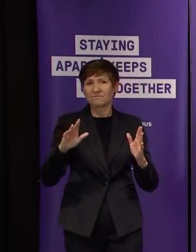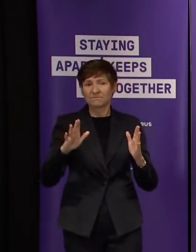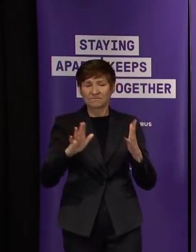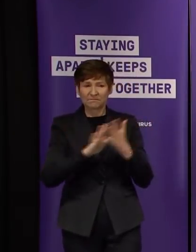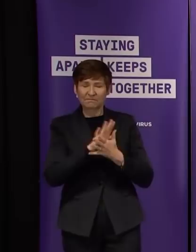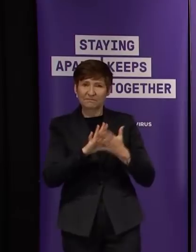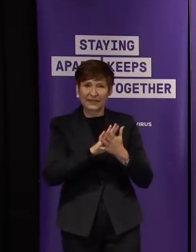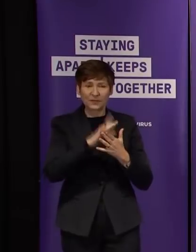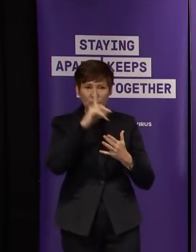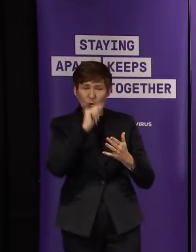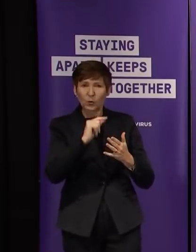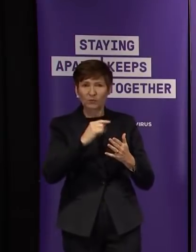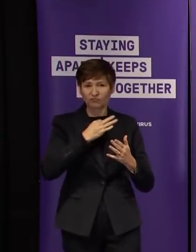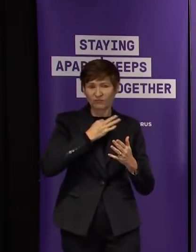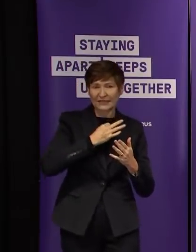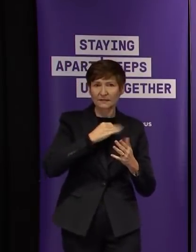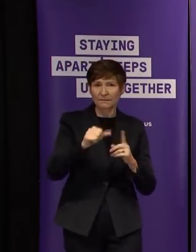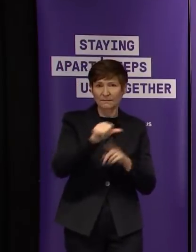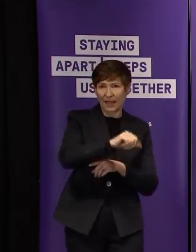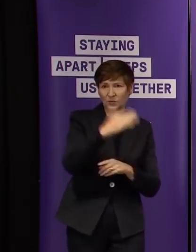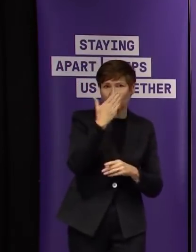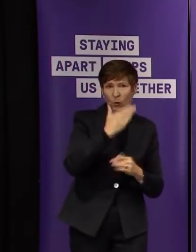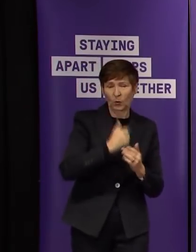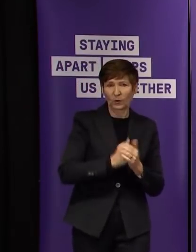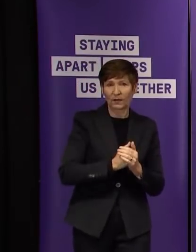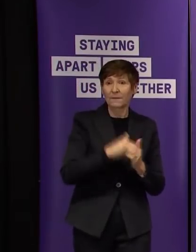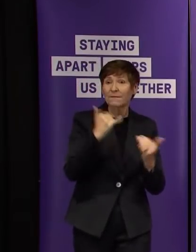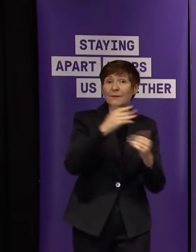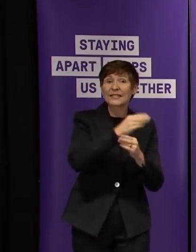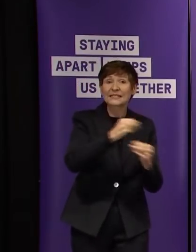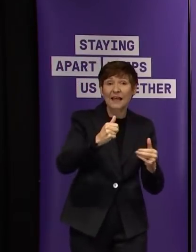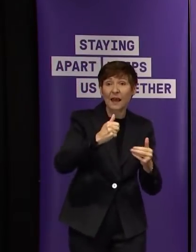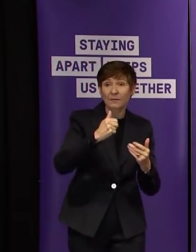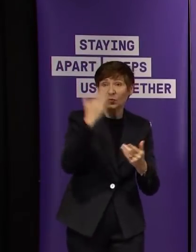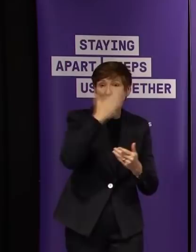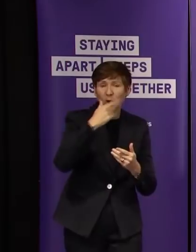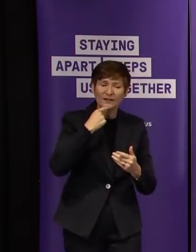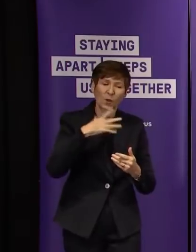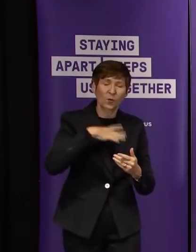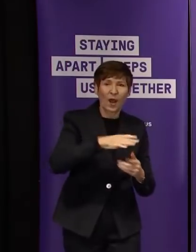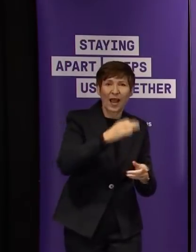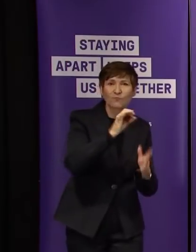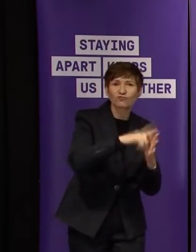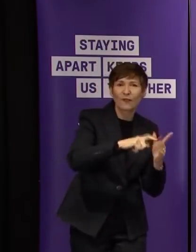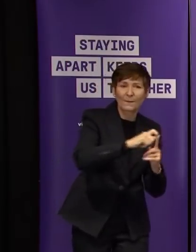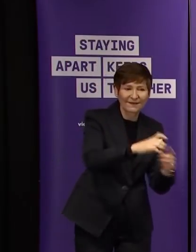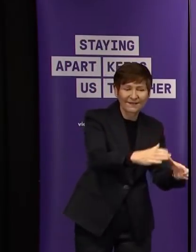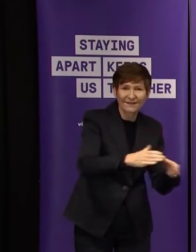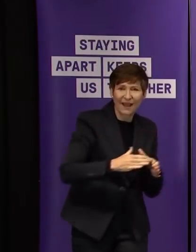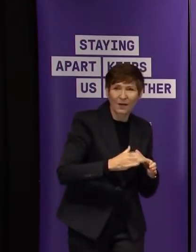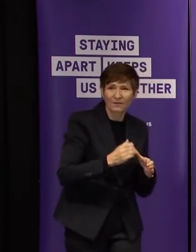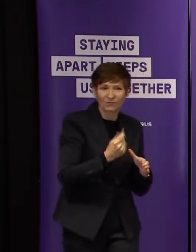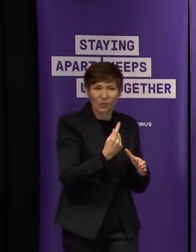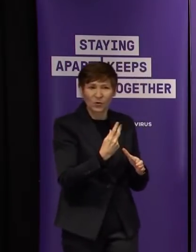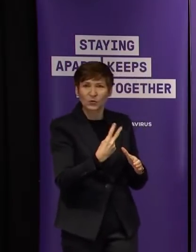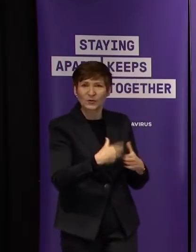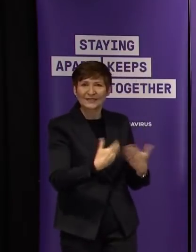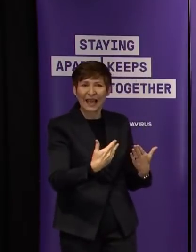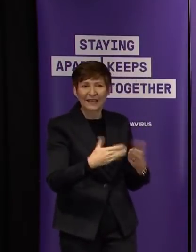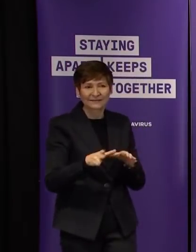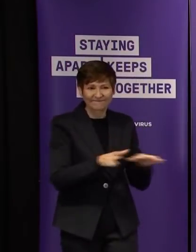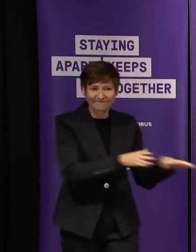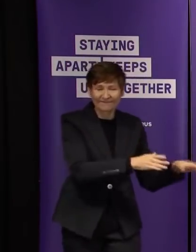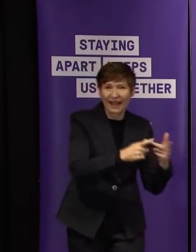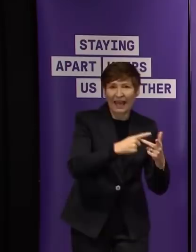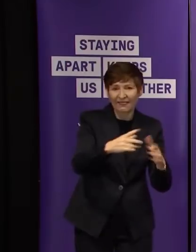school level, because primary schools may want the prep students coming in for a day or two and then the other kids coming in. Same with regional